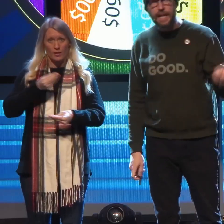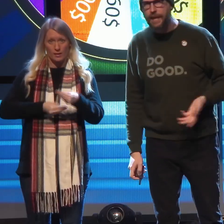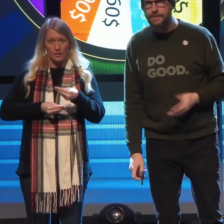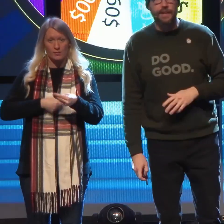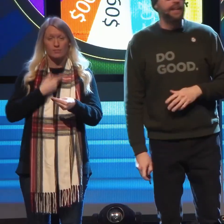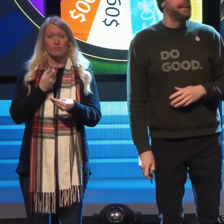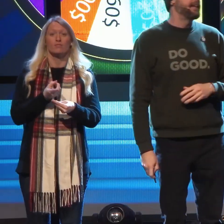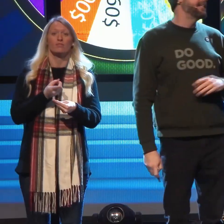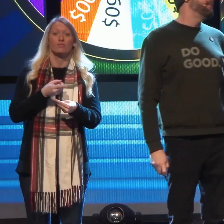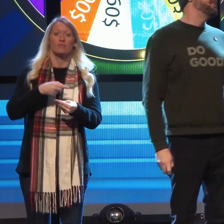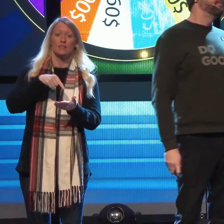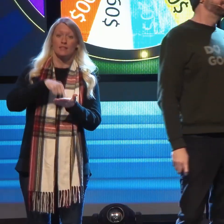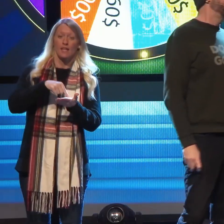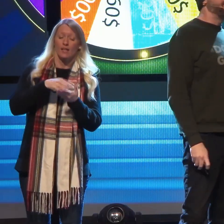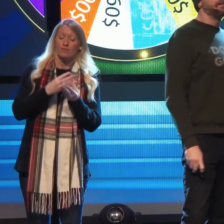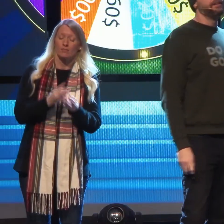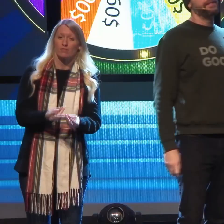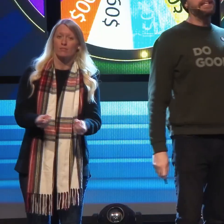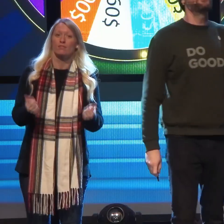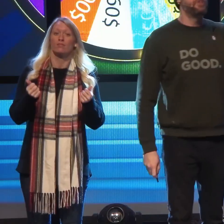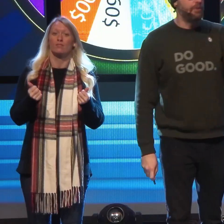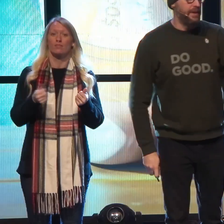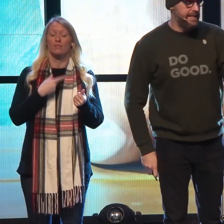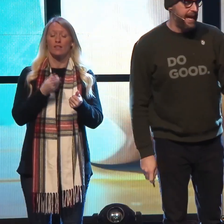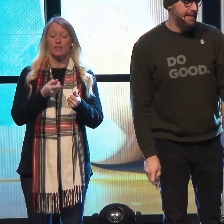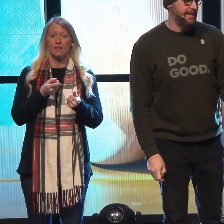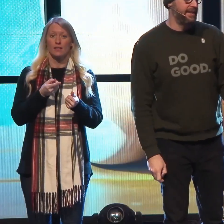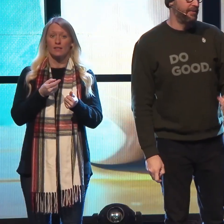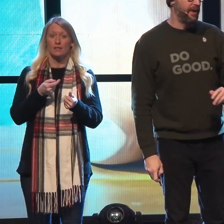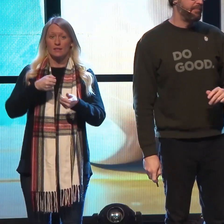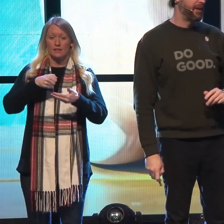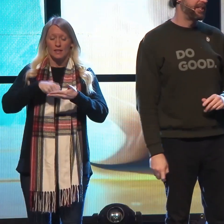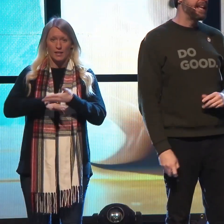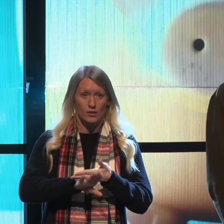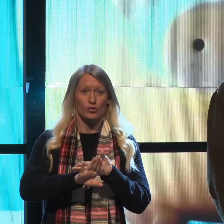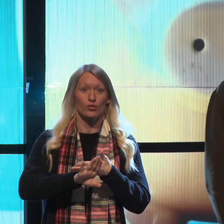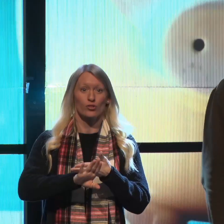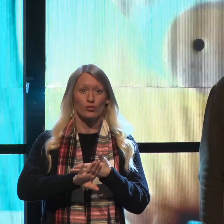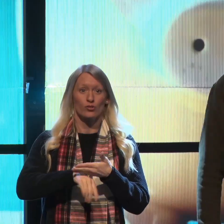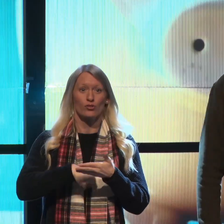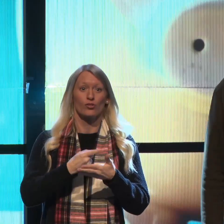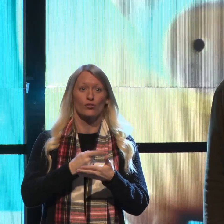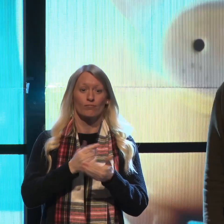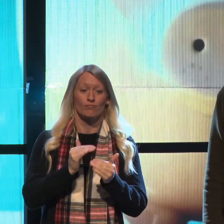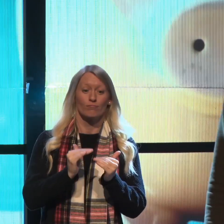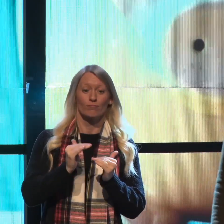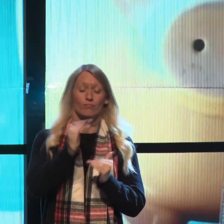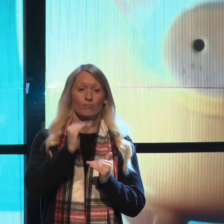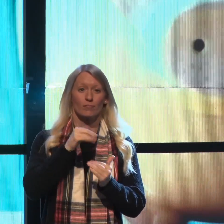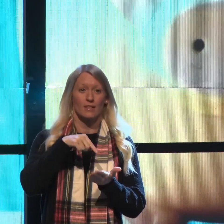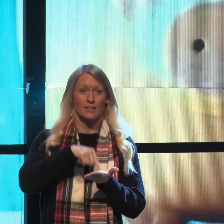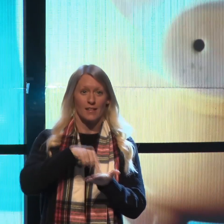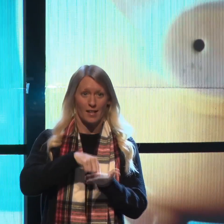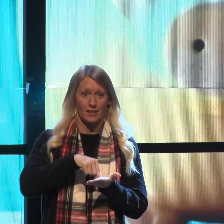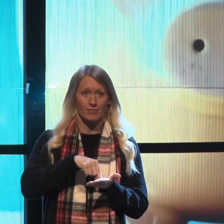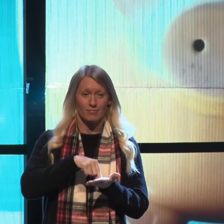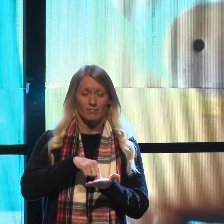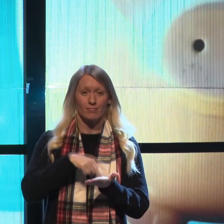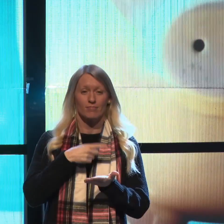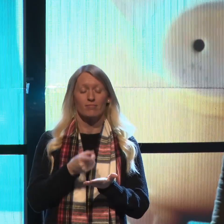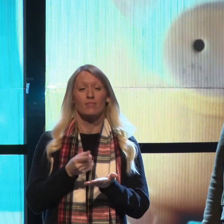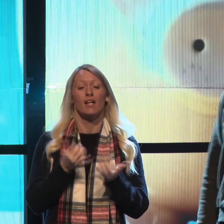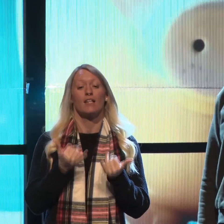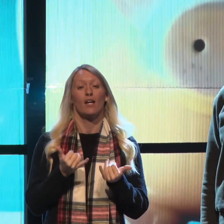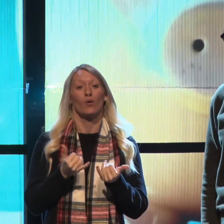out of debt and to keep them going into debt, right? Budgeting. Now, let me ask you this question. If you